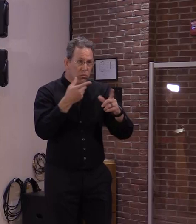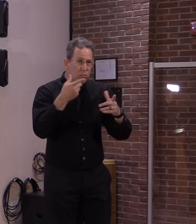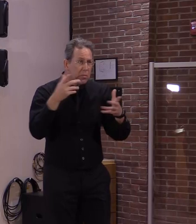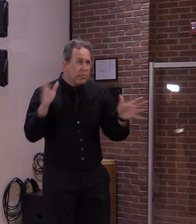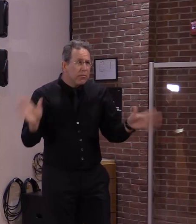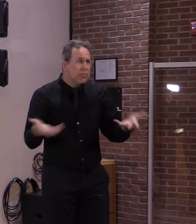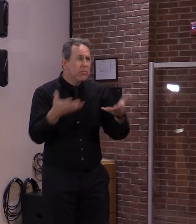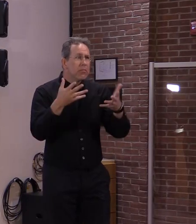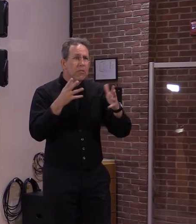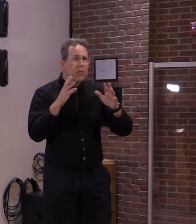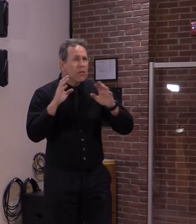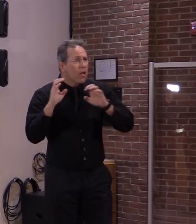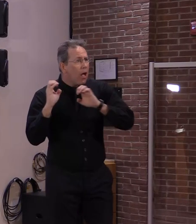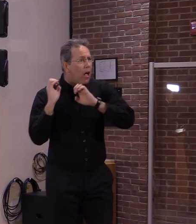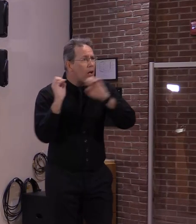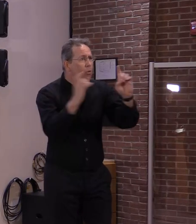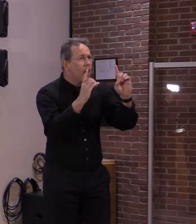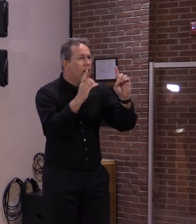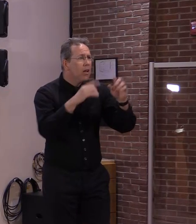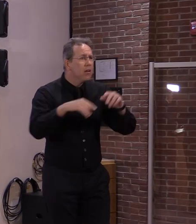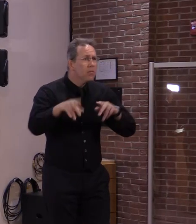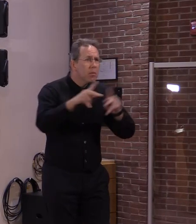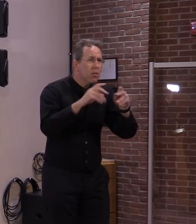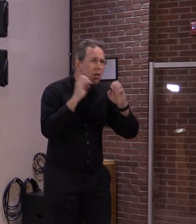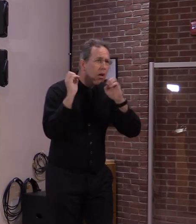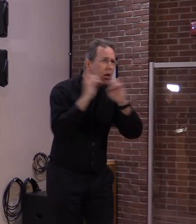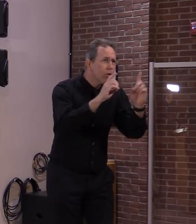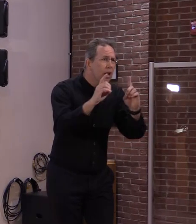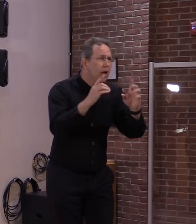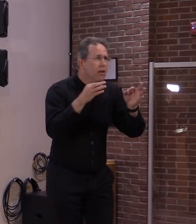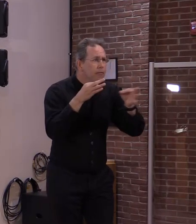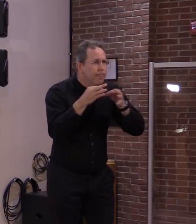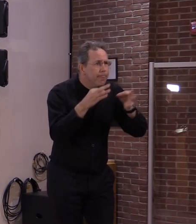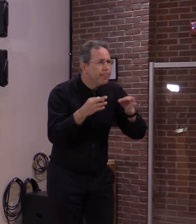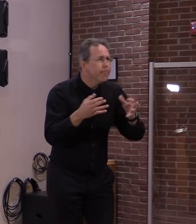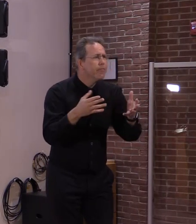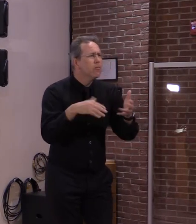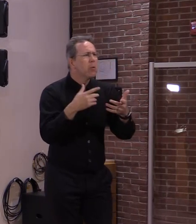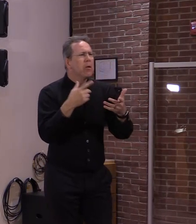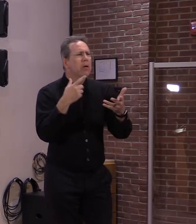wondering, have you been able to identify what works and what doesn't?